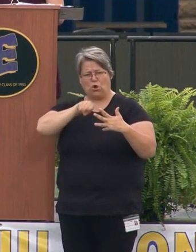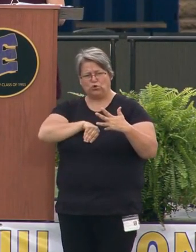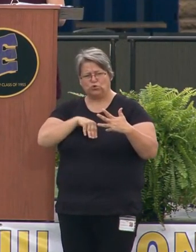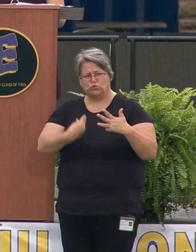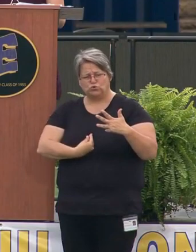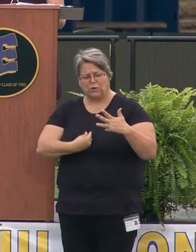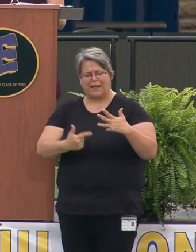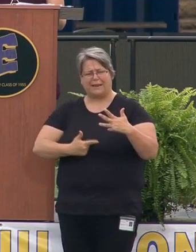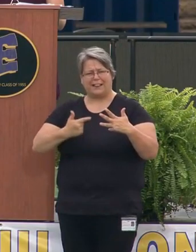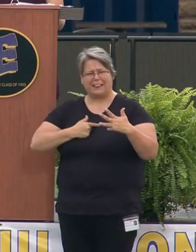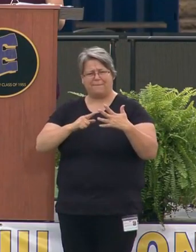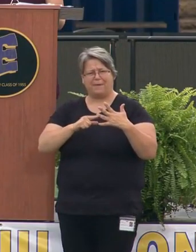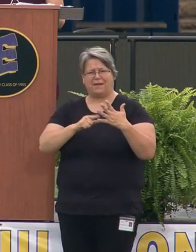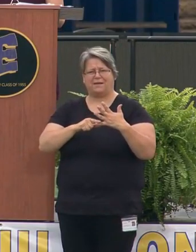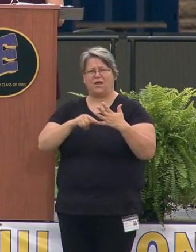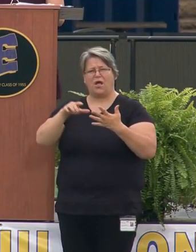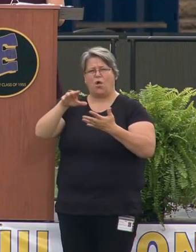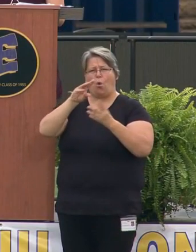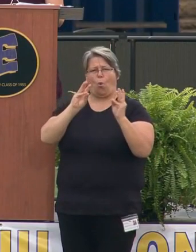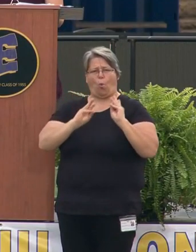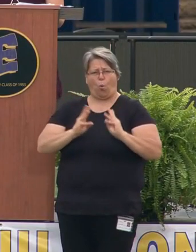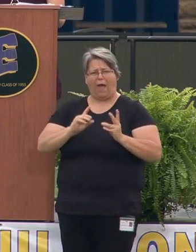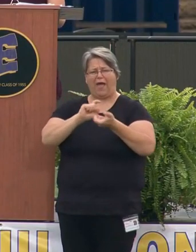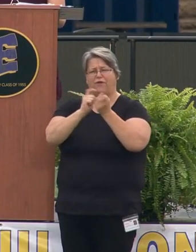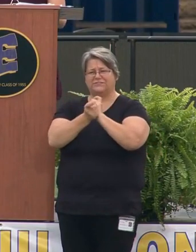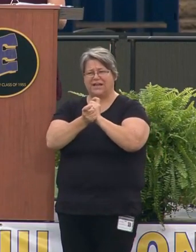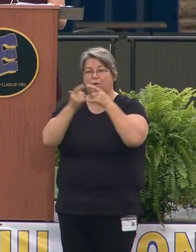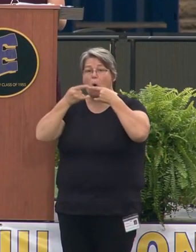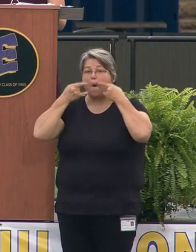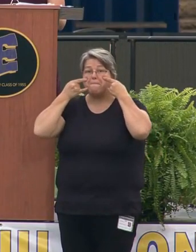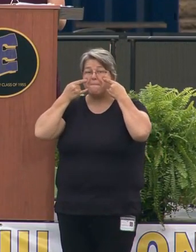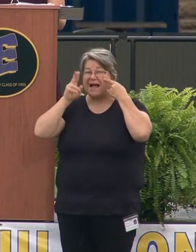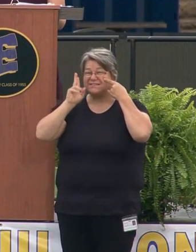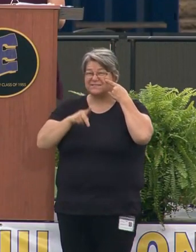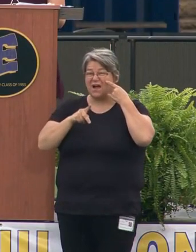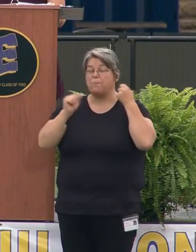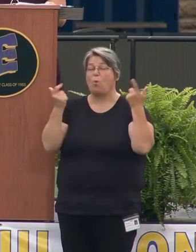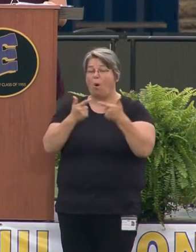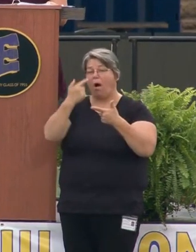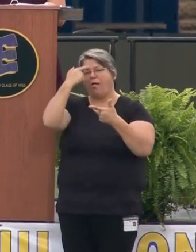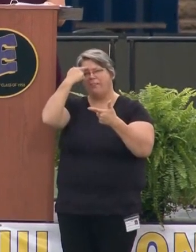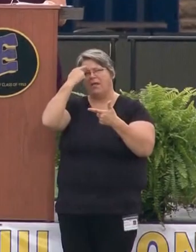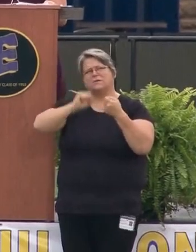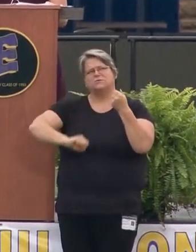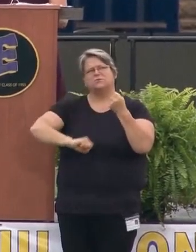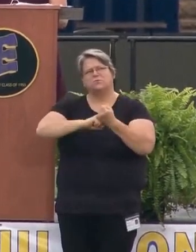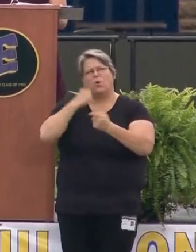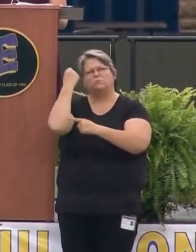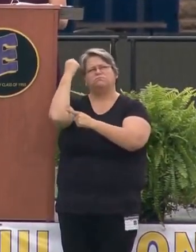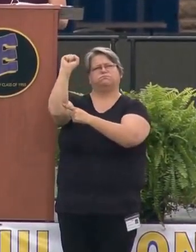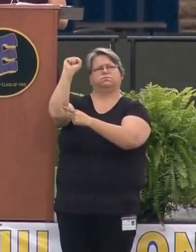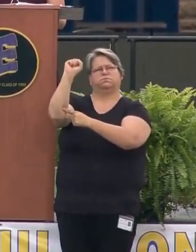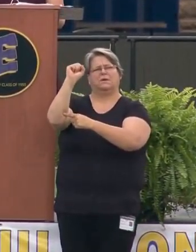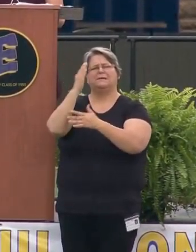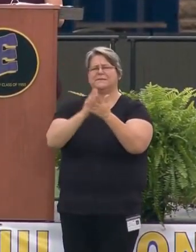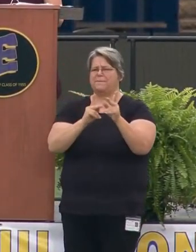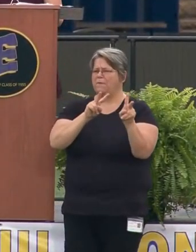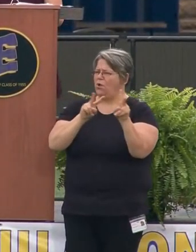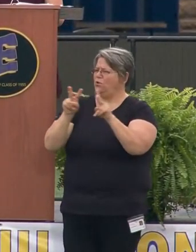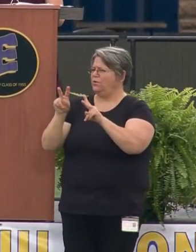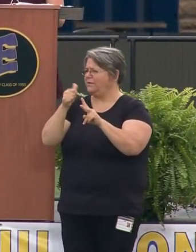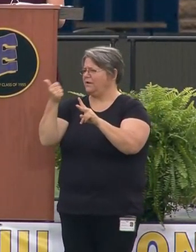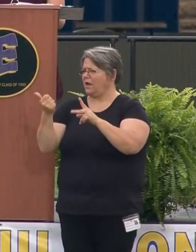for the mitigation of climate change, or masking up, you all made a difference. Each one of you took cues from your